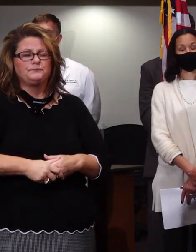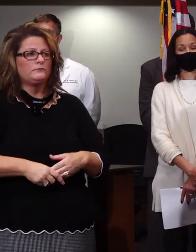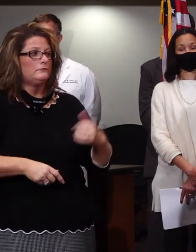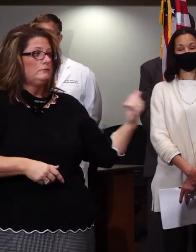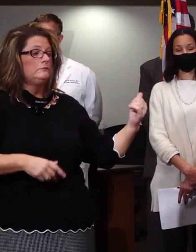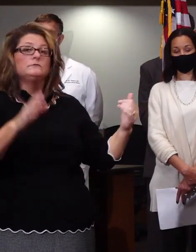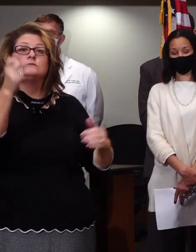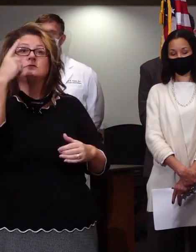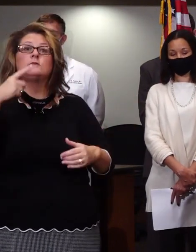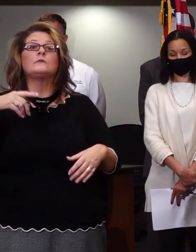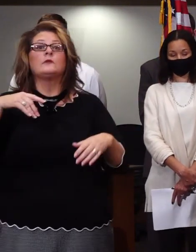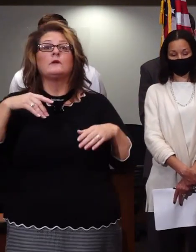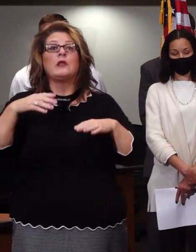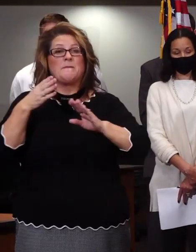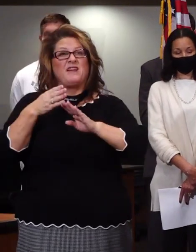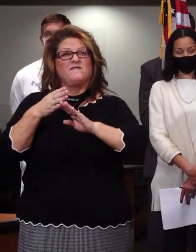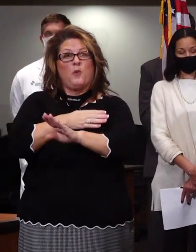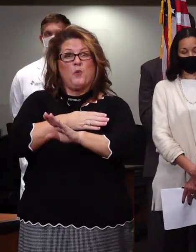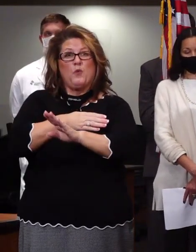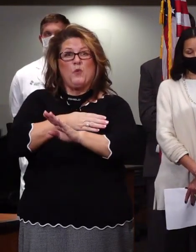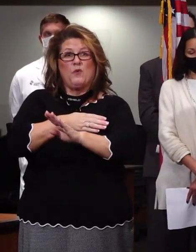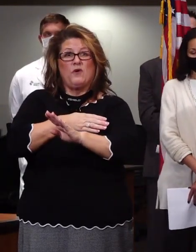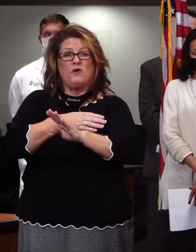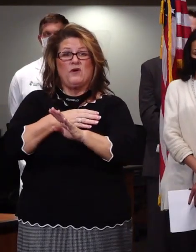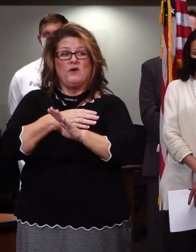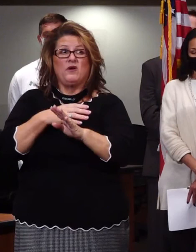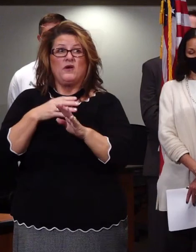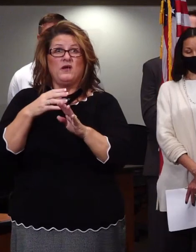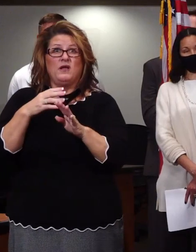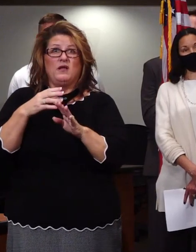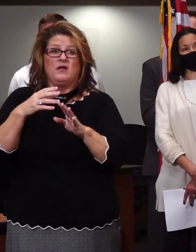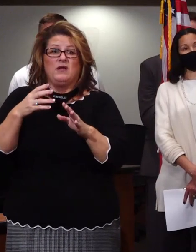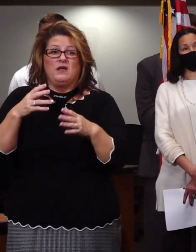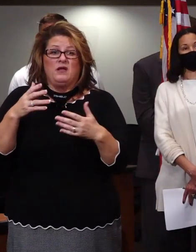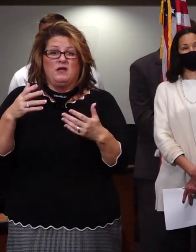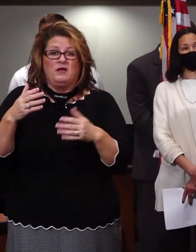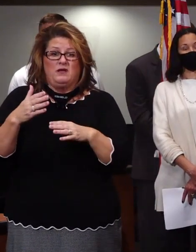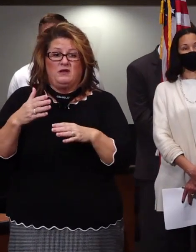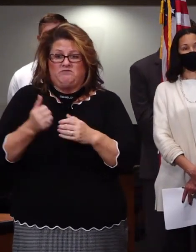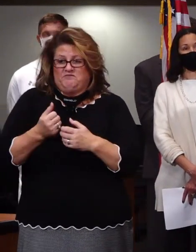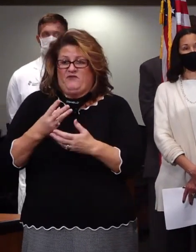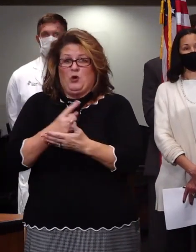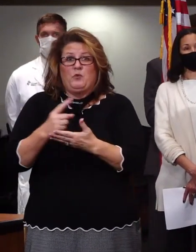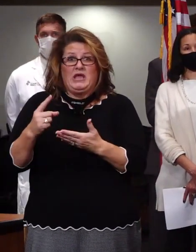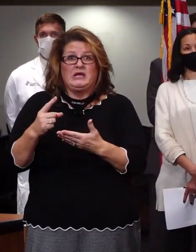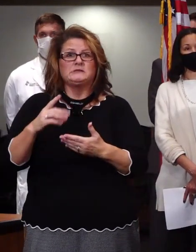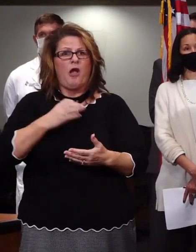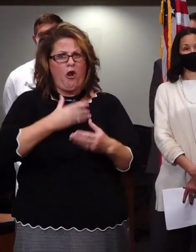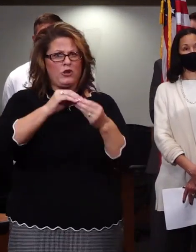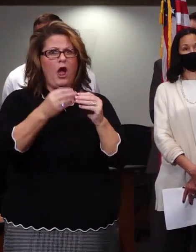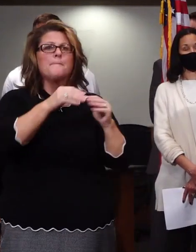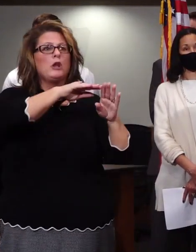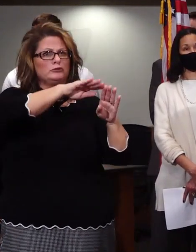our numbers went way down before. We were among the best in the nation with the response that